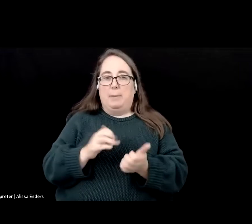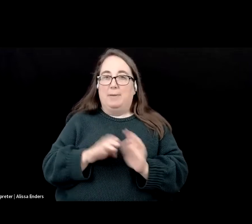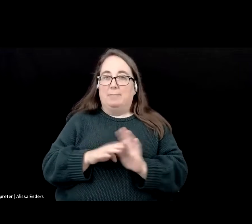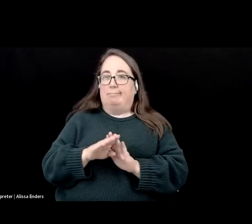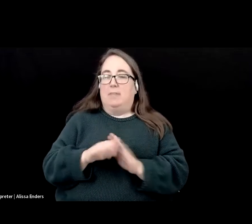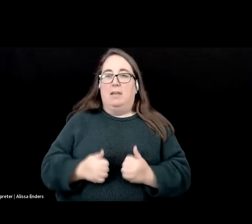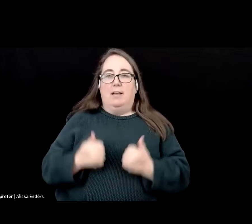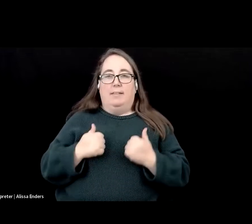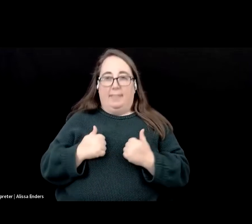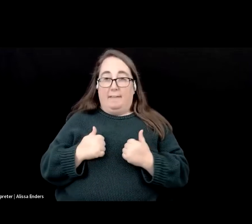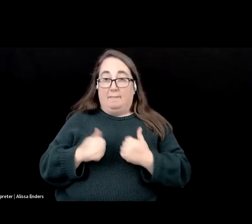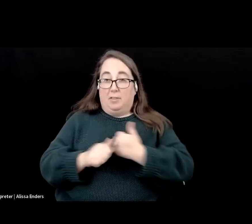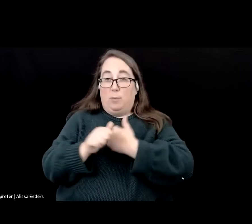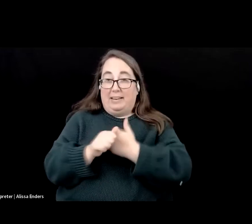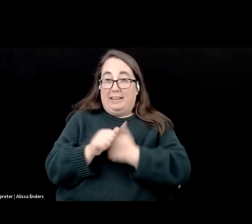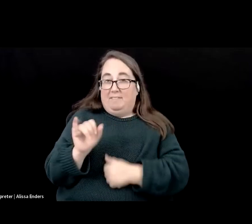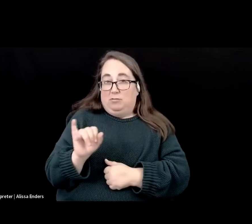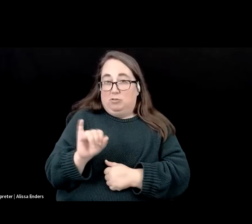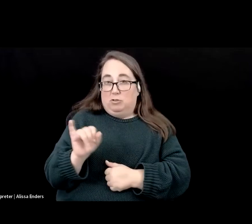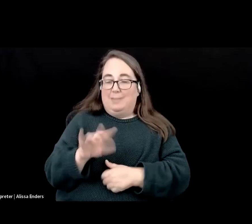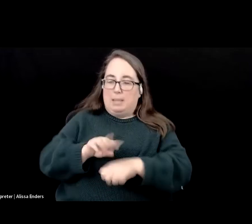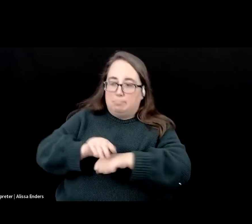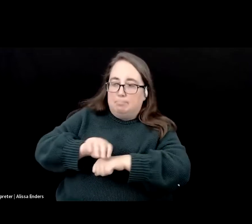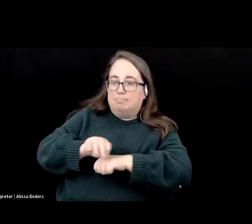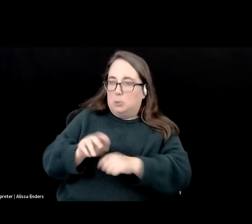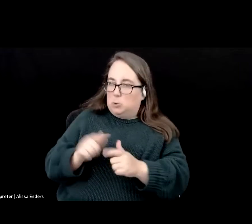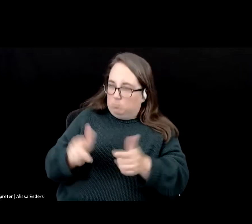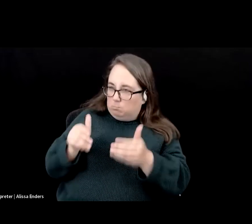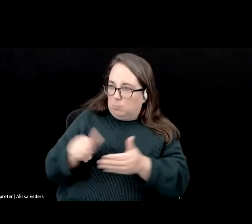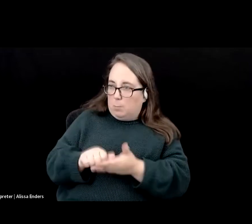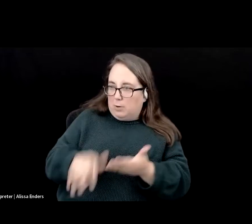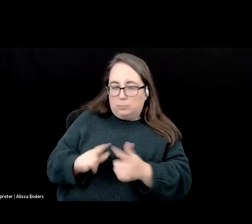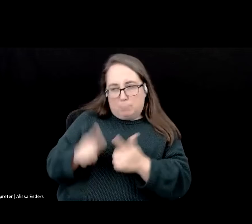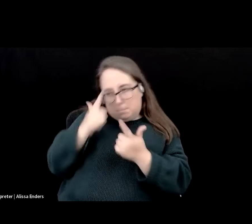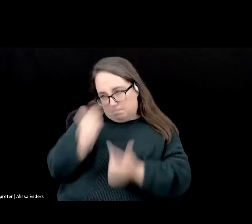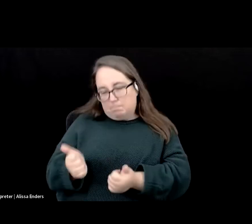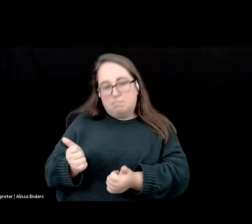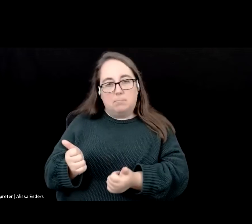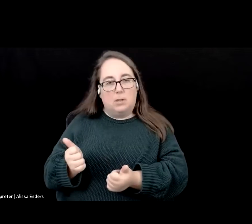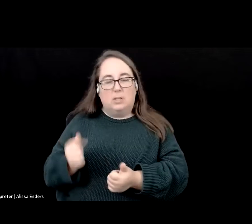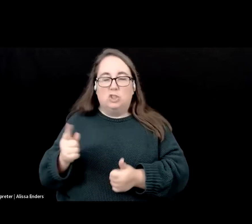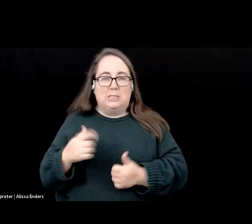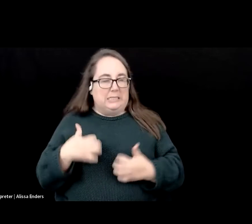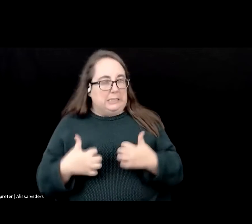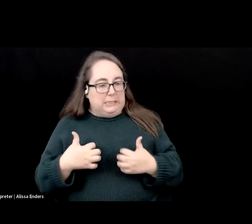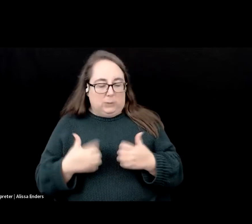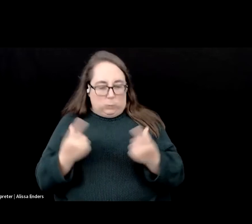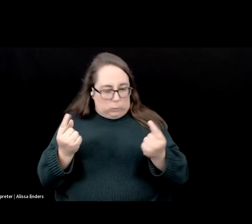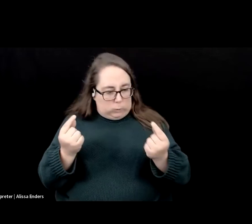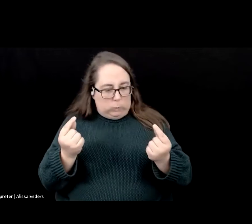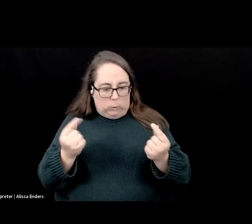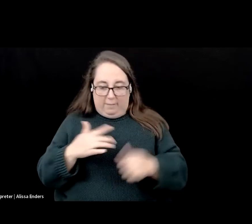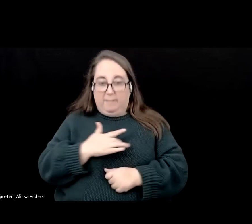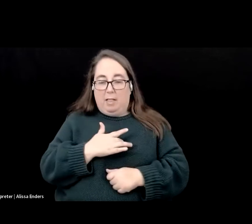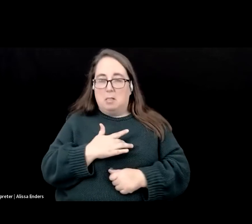life-threatening infection as a result. They counseled her to get an abortion, but they said it was up to her. She was very conflicted about what to do. She felt